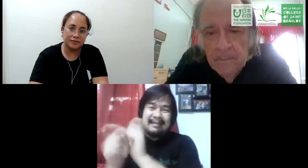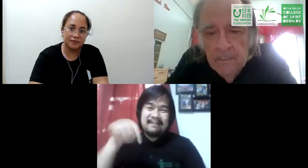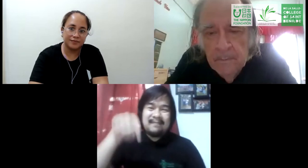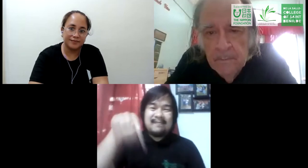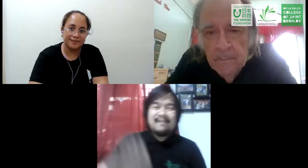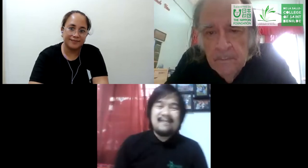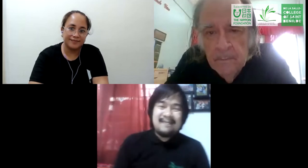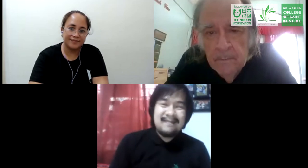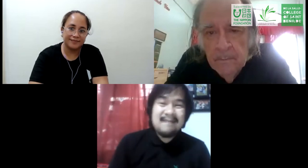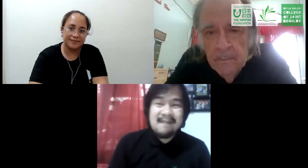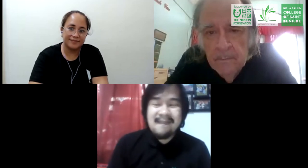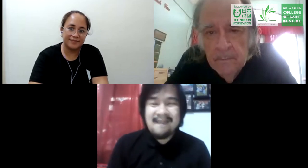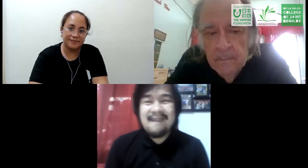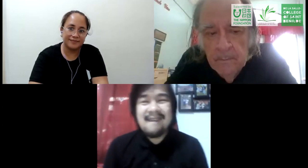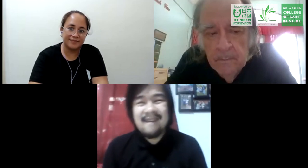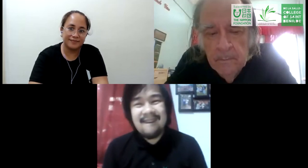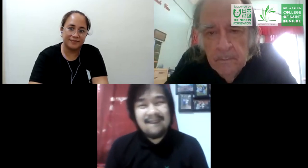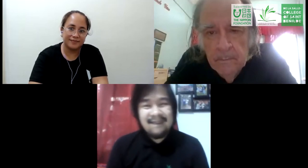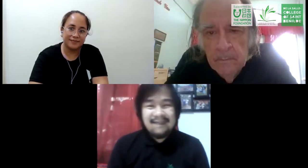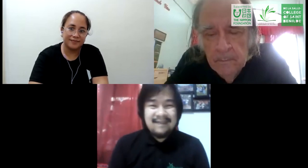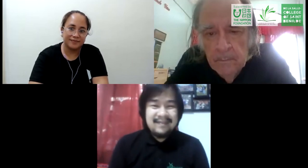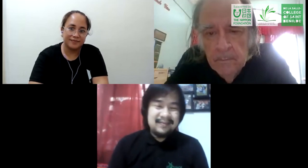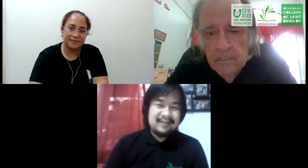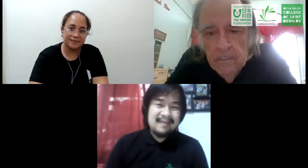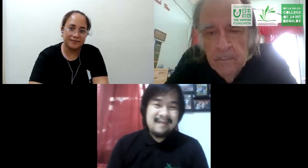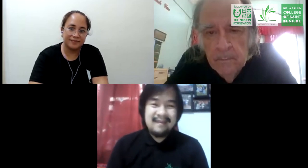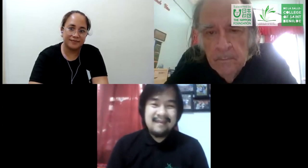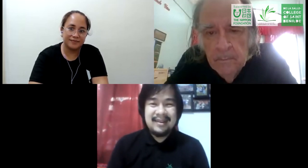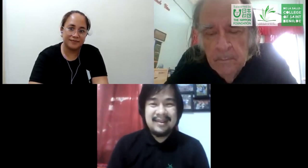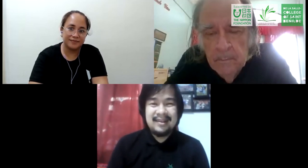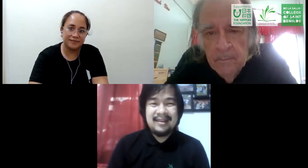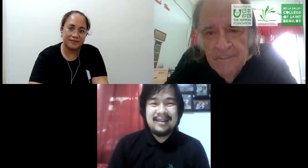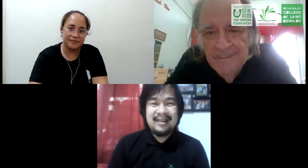We then have edited it, but again, it's very tedious work.